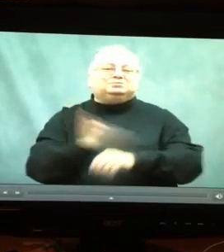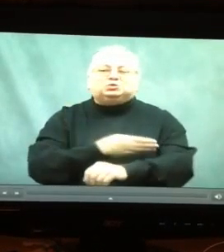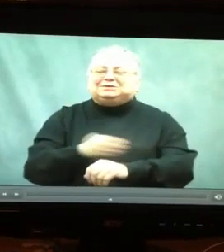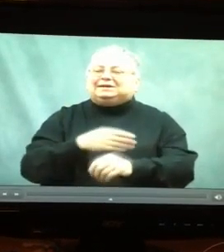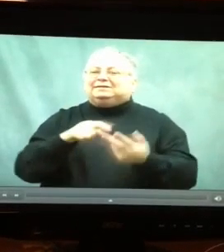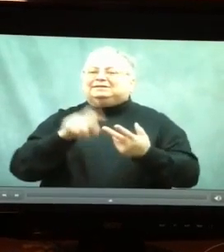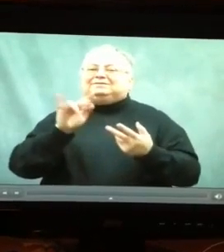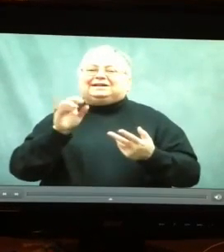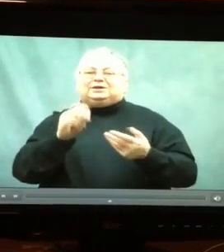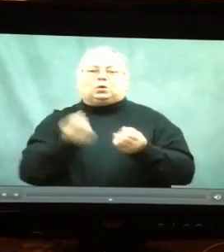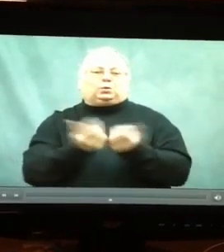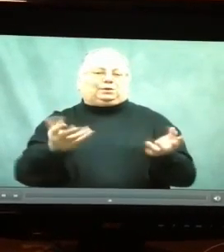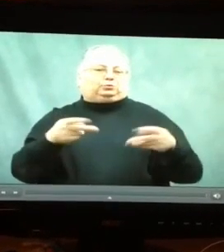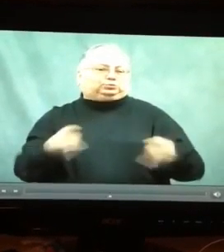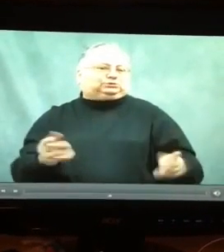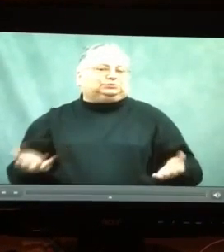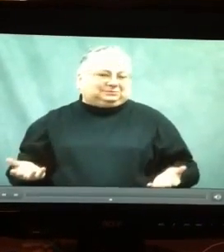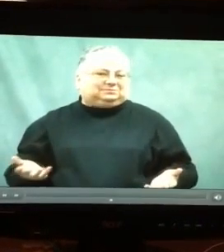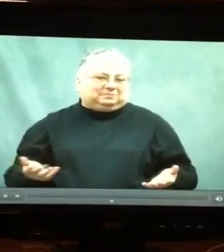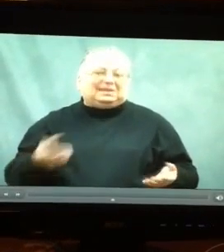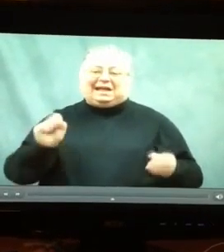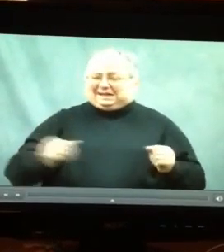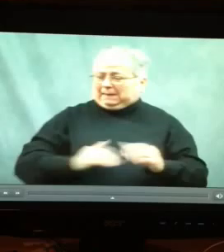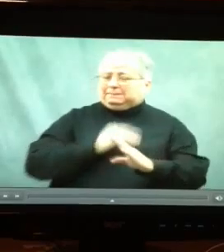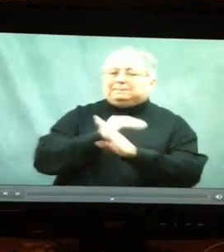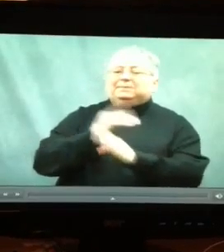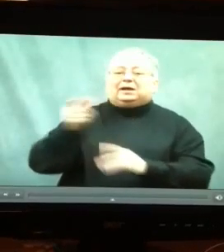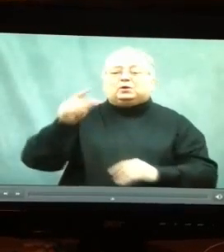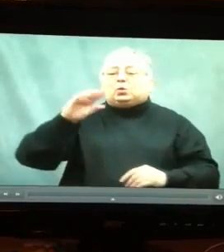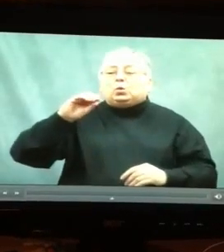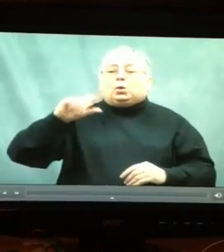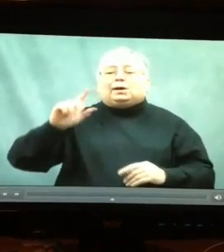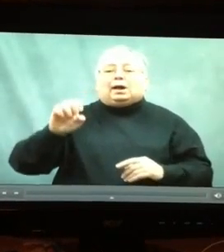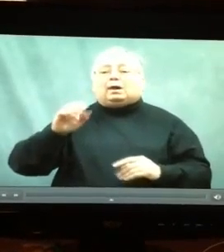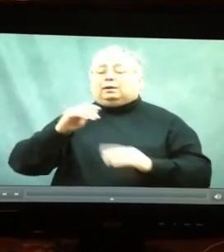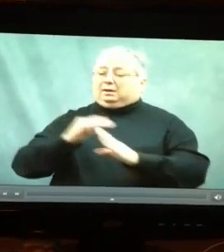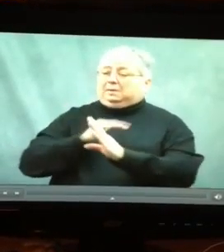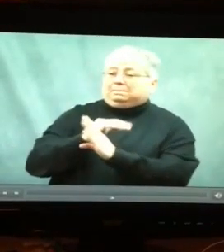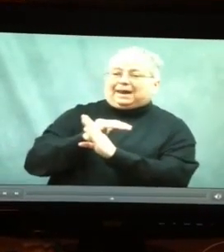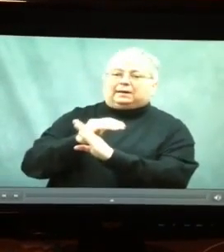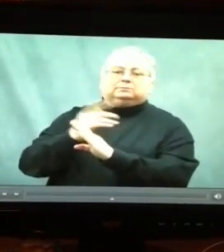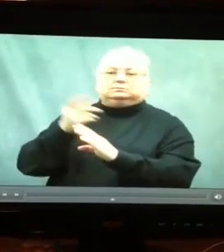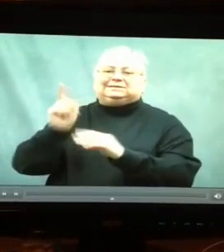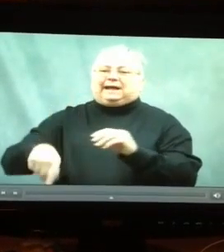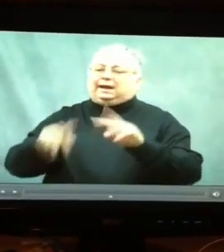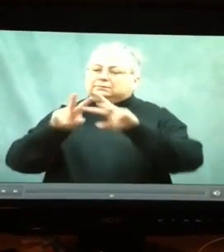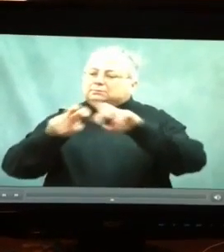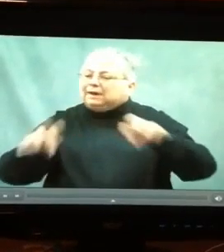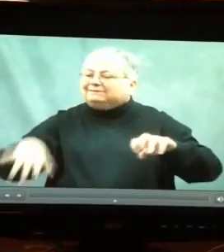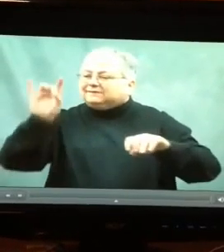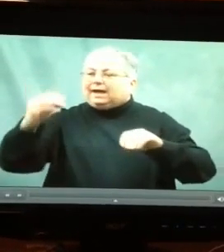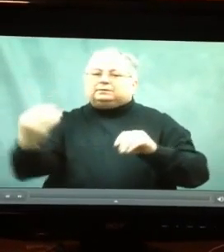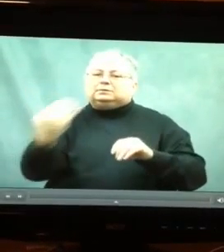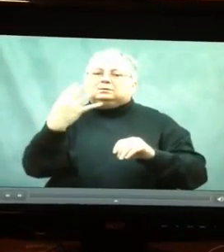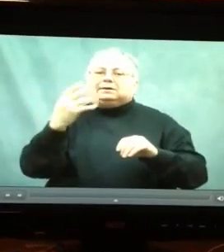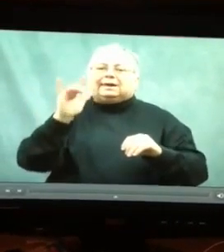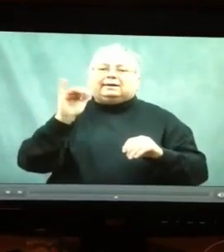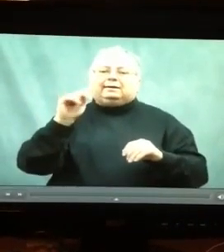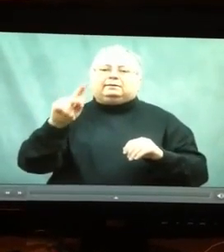and in order to download movies and music and other forms of media, you would have to pay. So